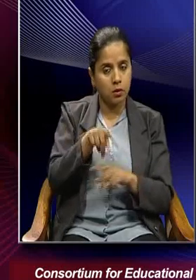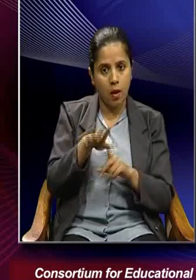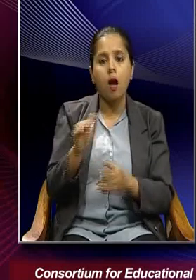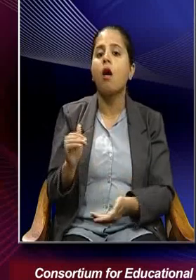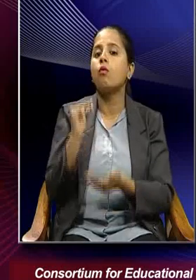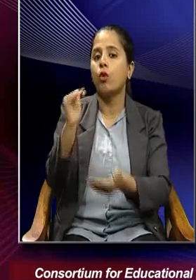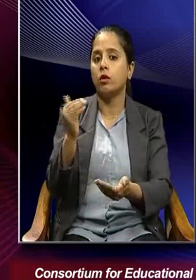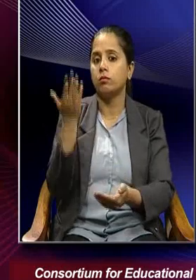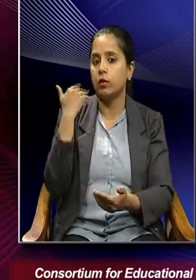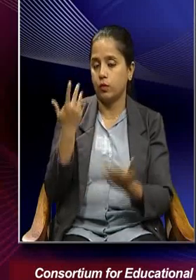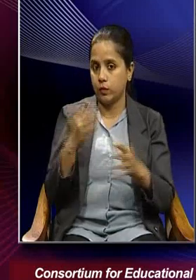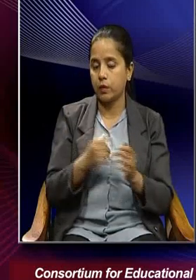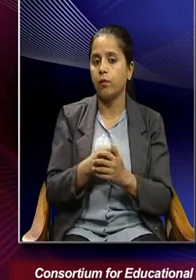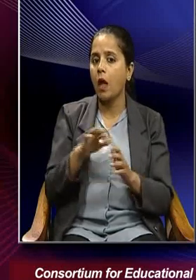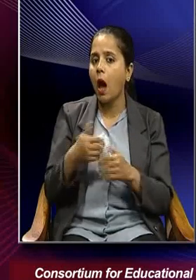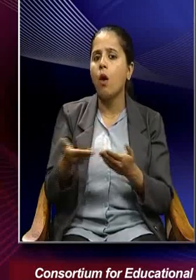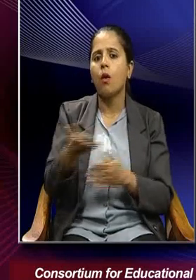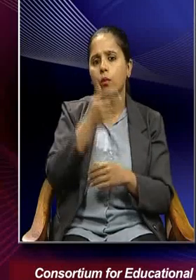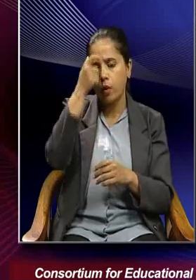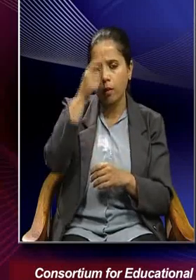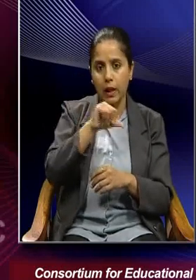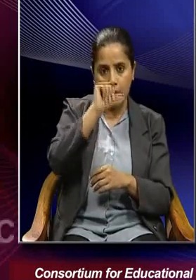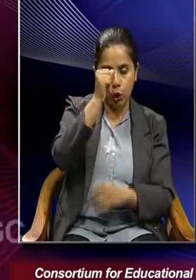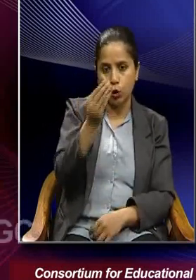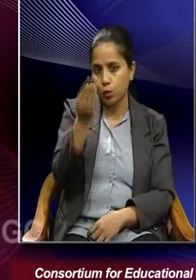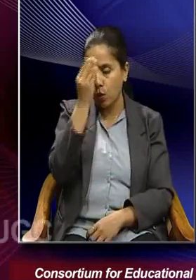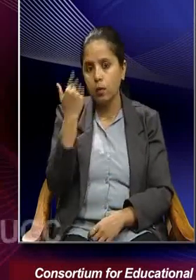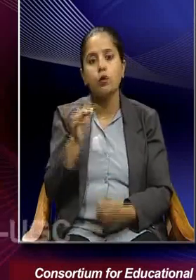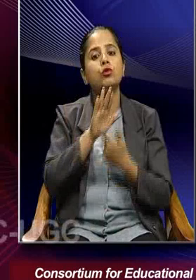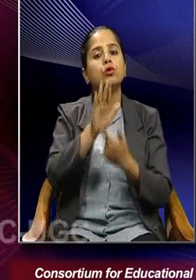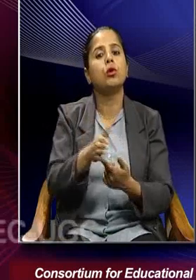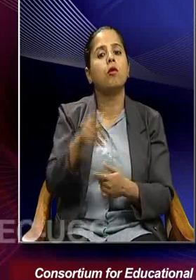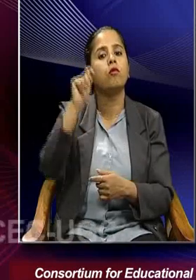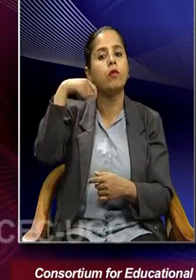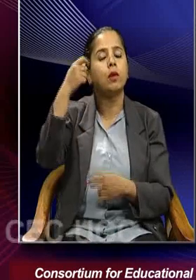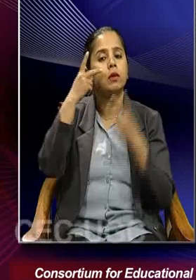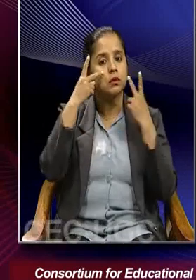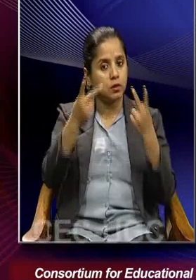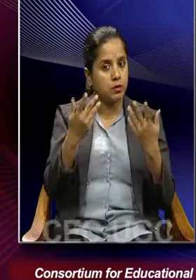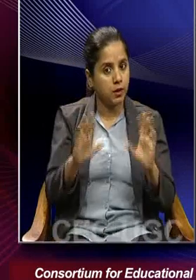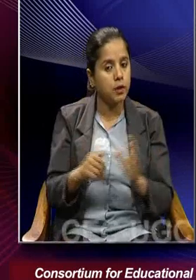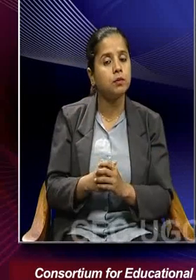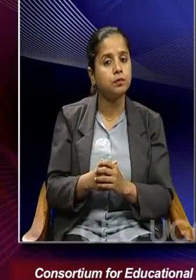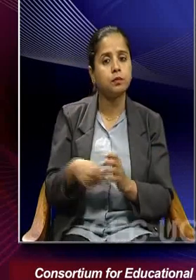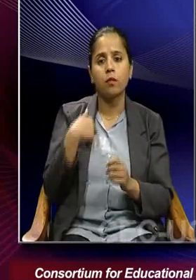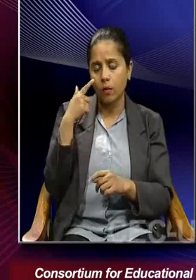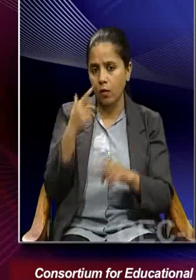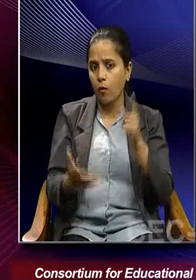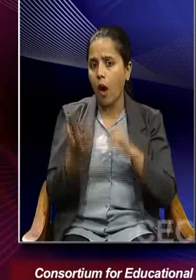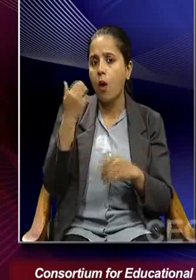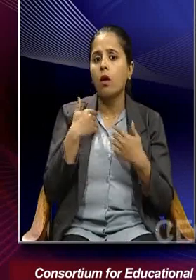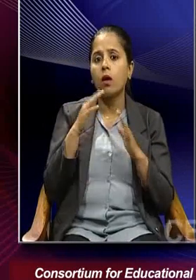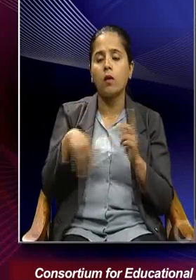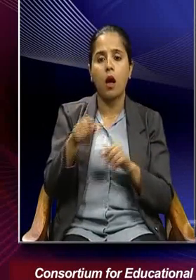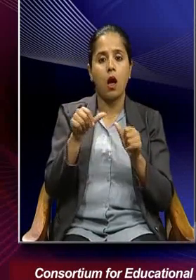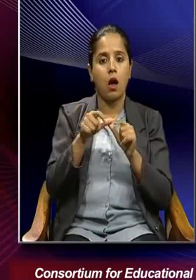awarded in that sense, and how the issue of Hindu and Muslim was being talked about in this film. And we find that how